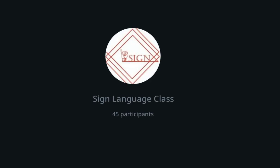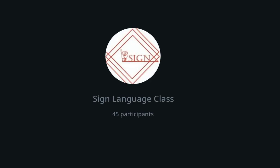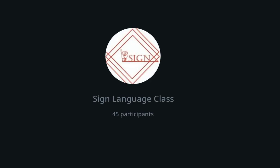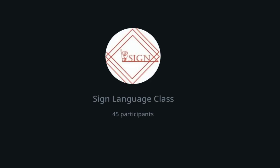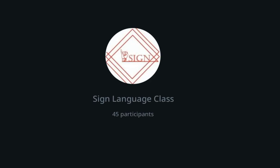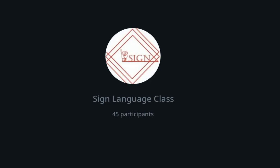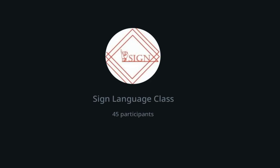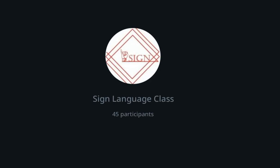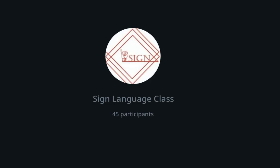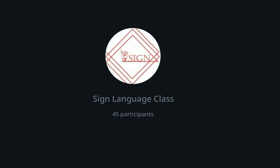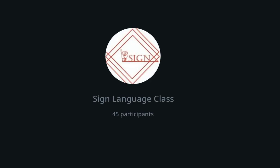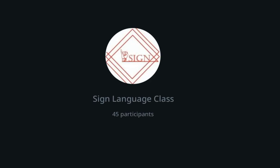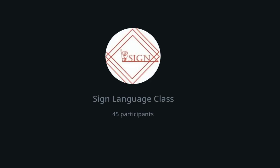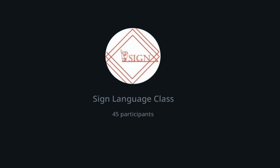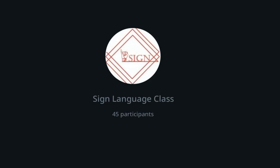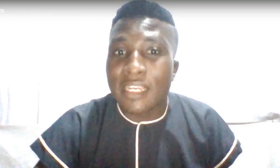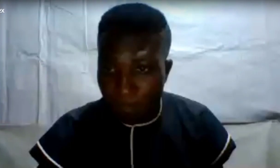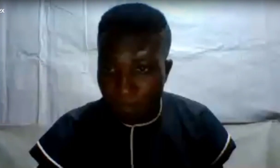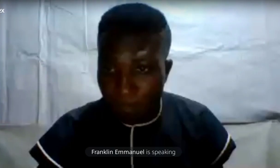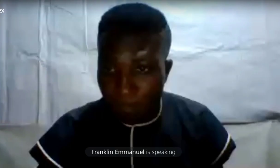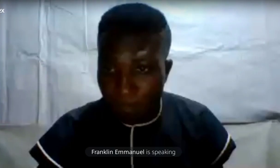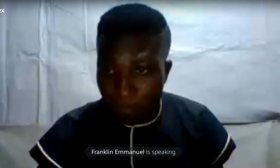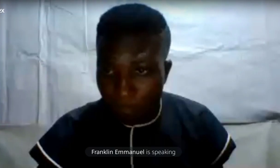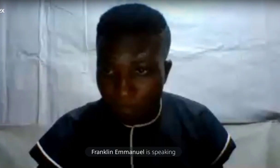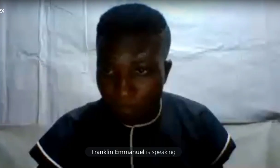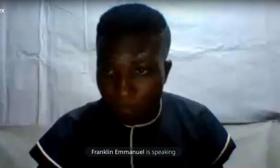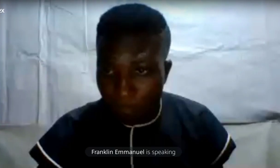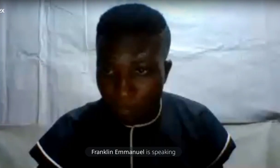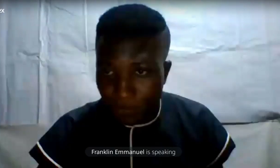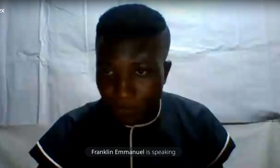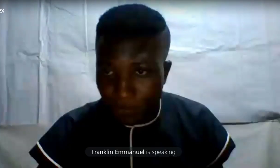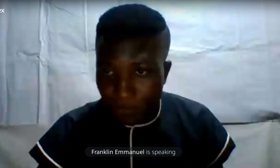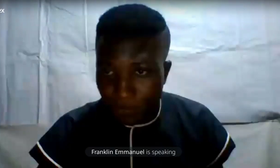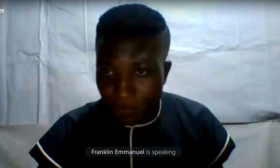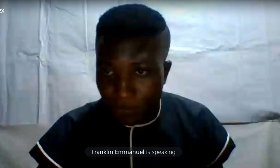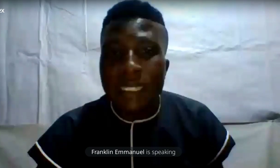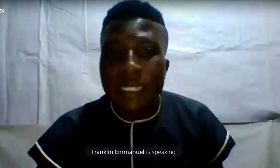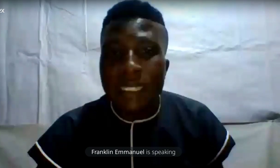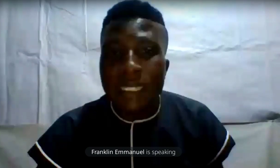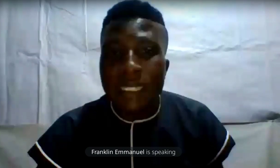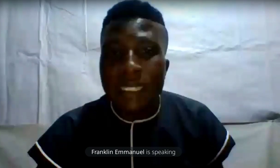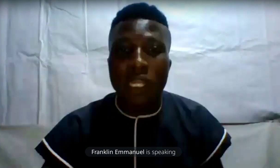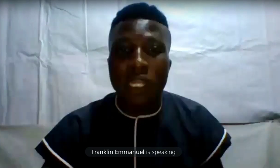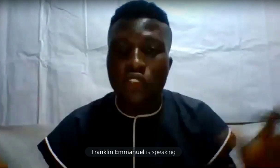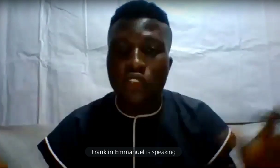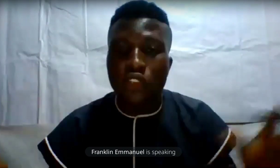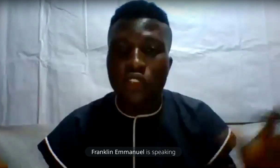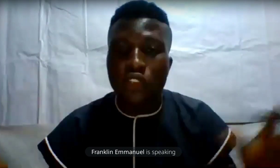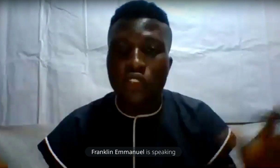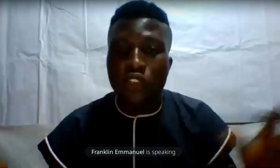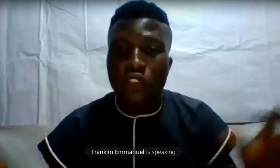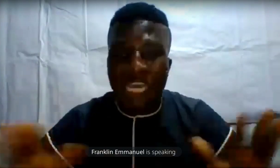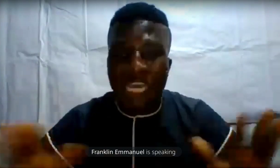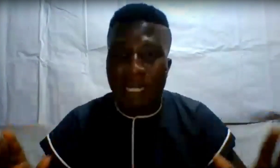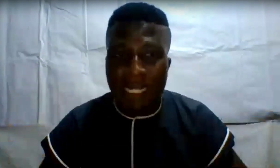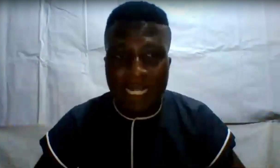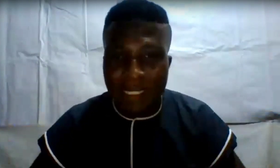Yes, so let's quickly just run a recap, and then that's the end for it today. So let's go from A to Z,